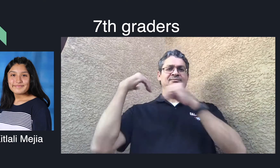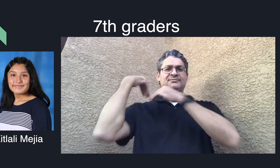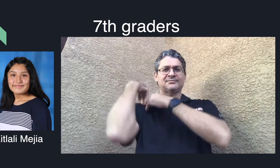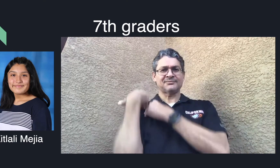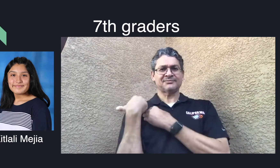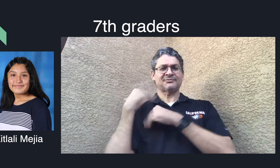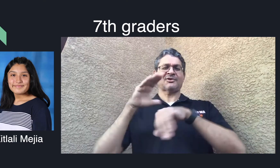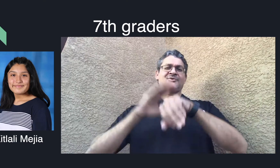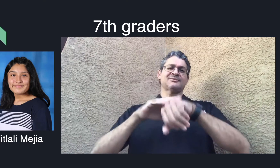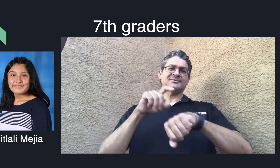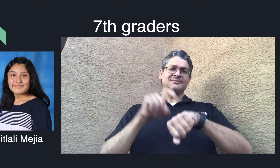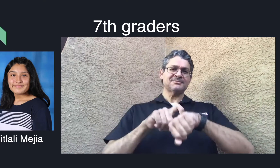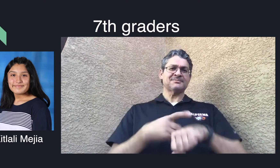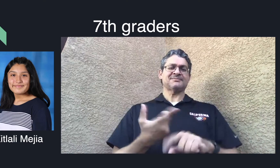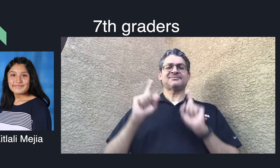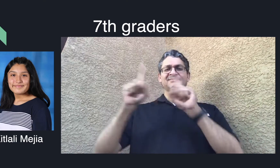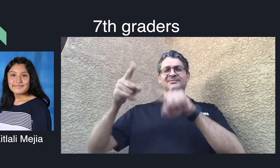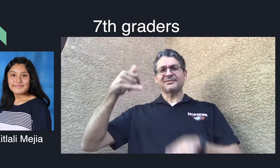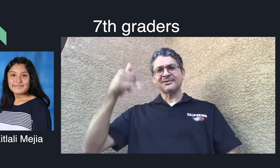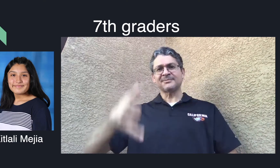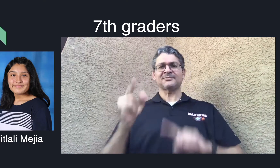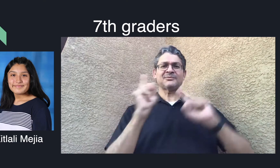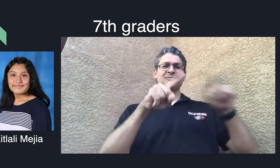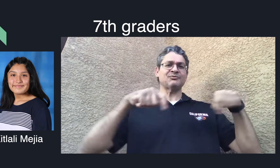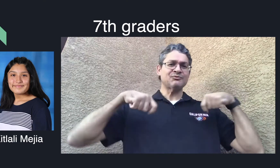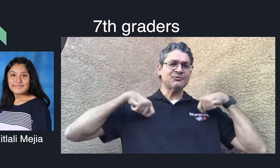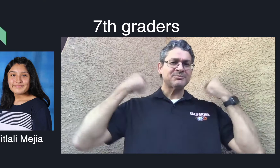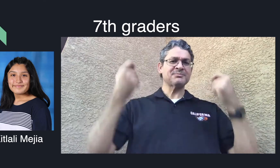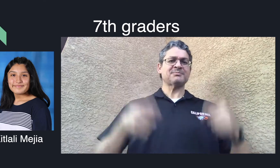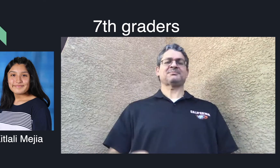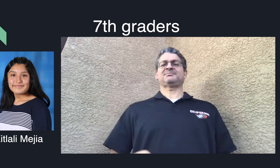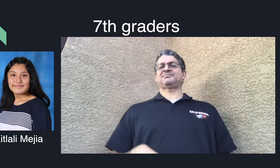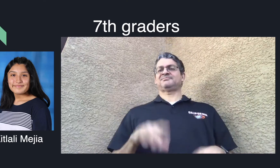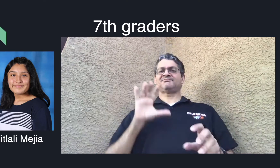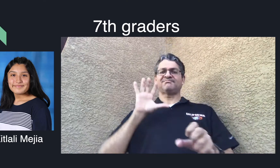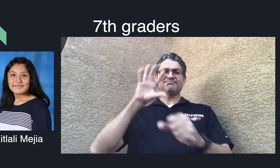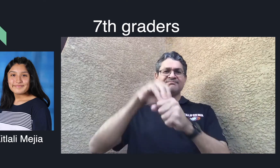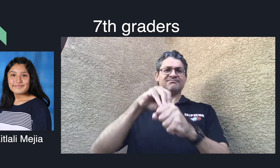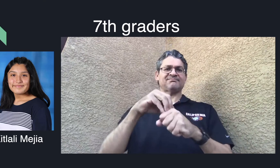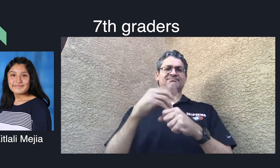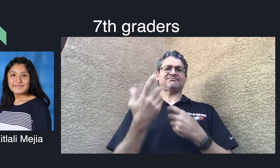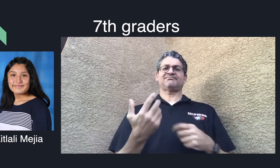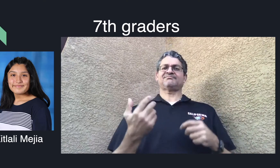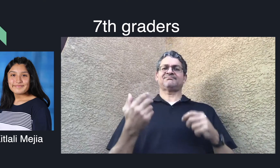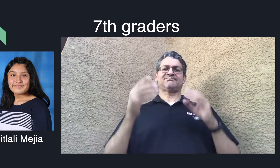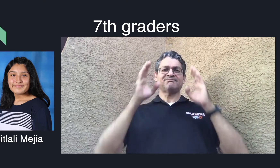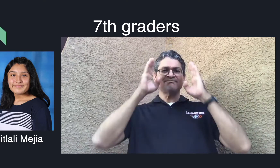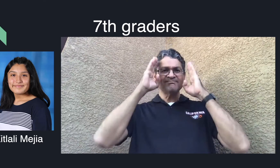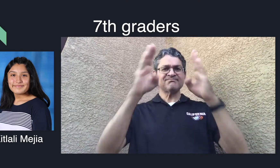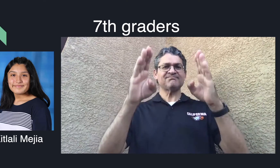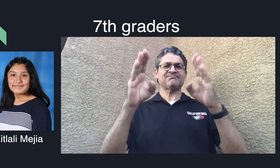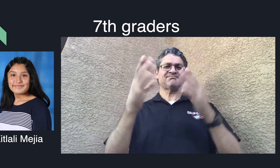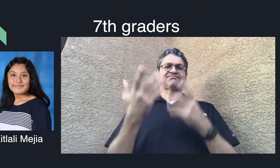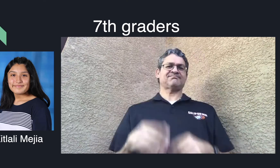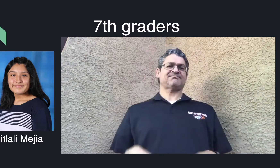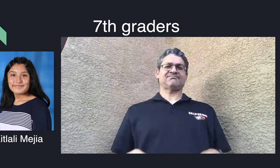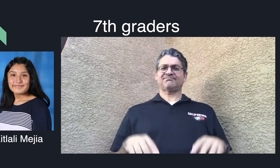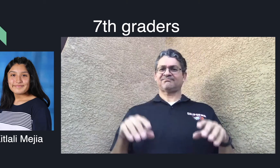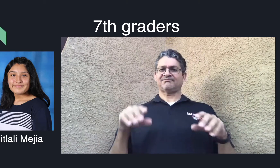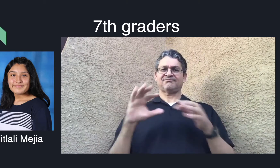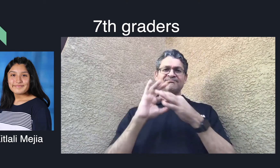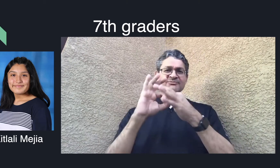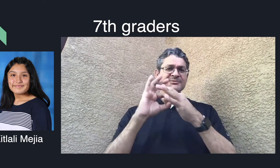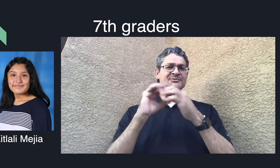this student is responsible, arrives on time, changes their clothes, goes to the gym, participates,